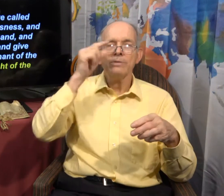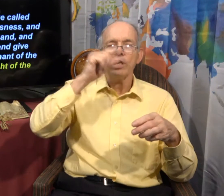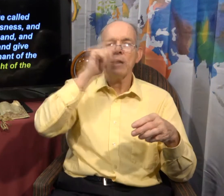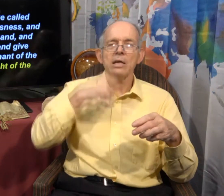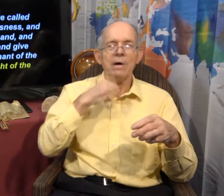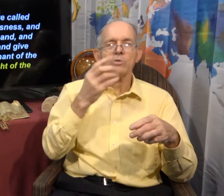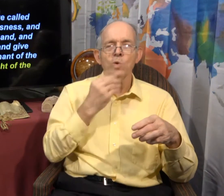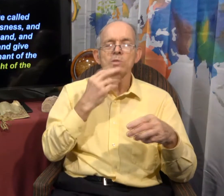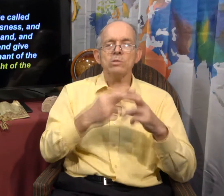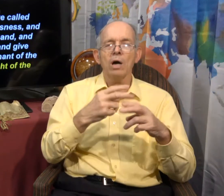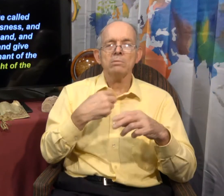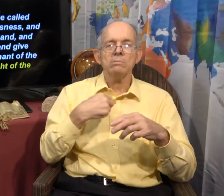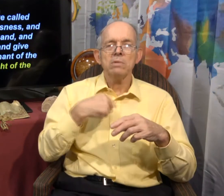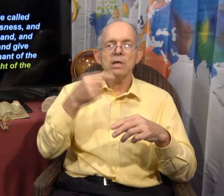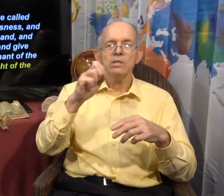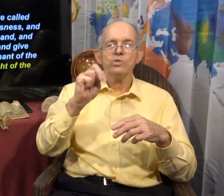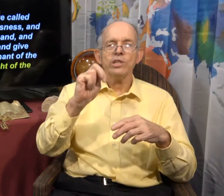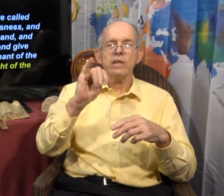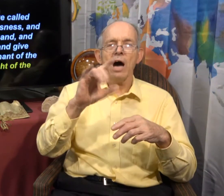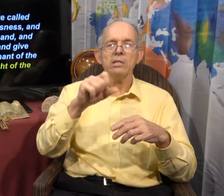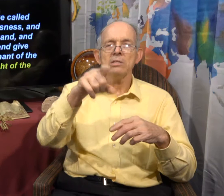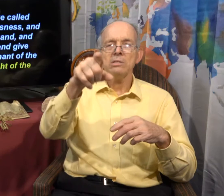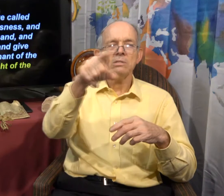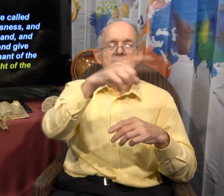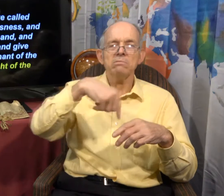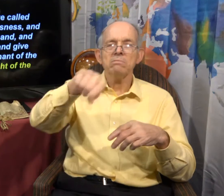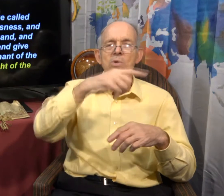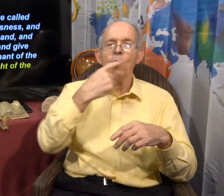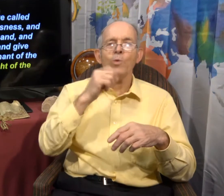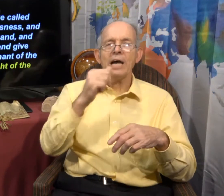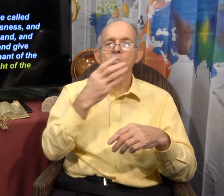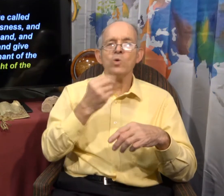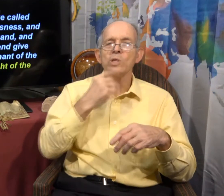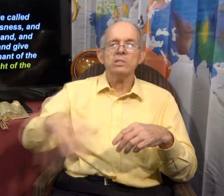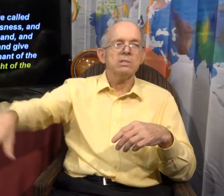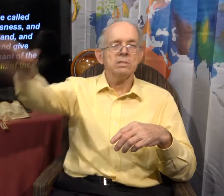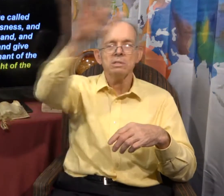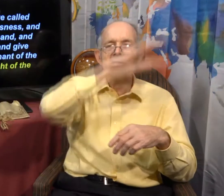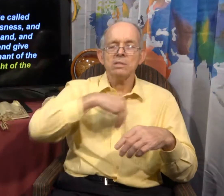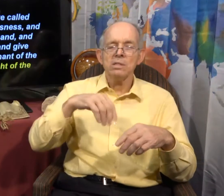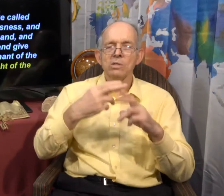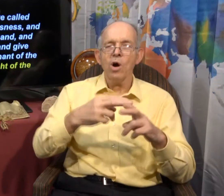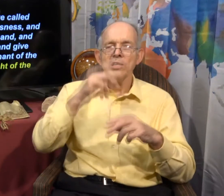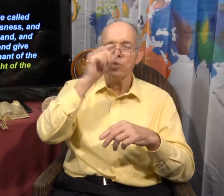trust us, I'm not Jews, trust us, without Jews, trust